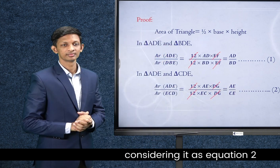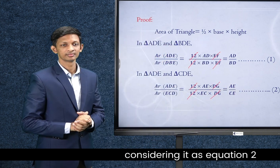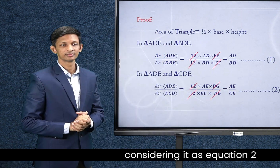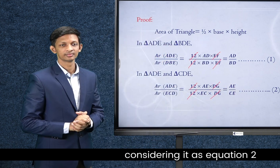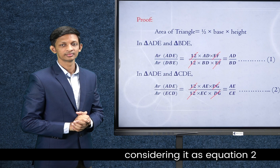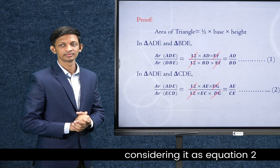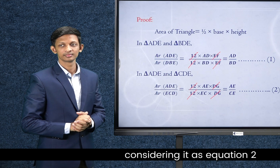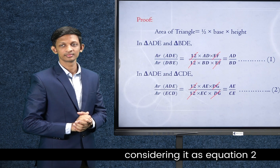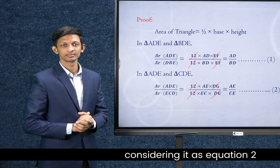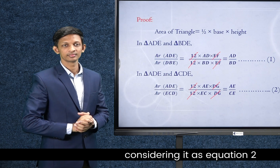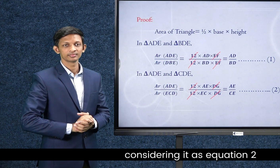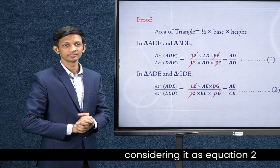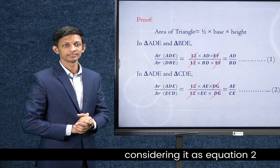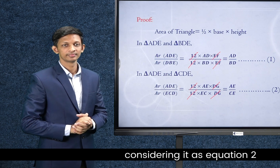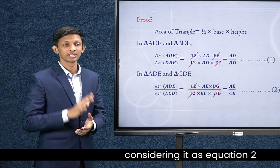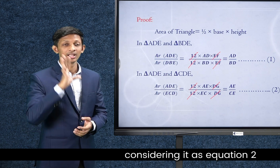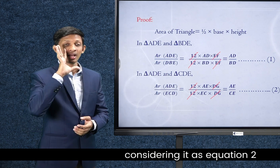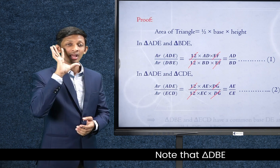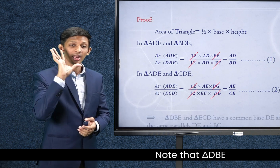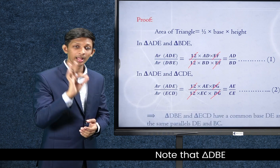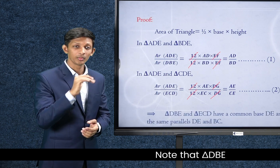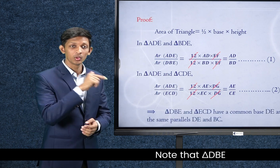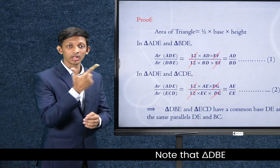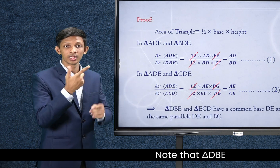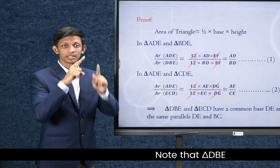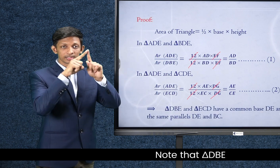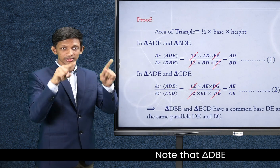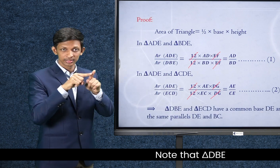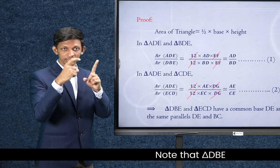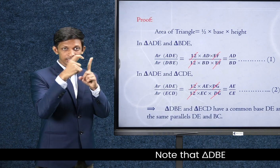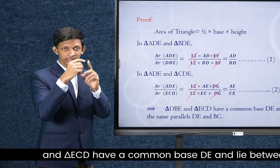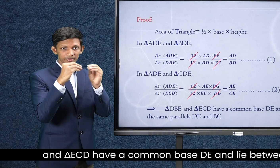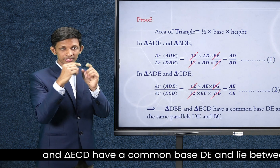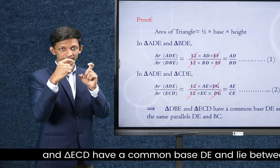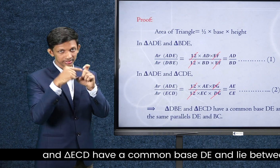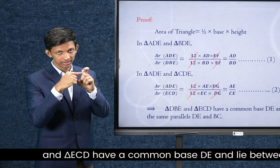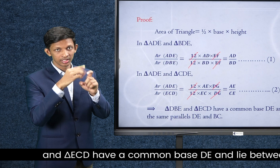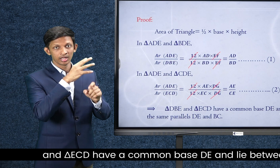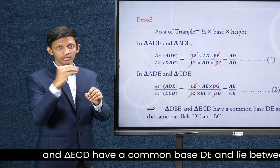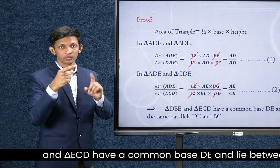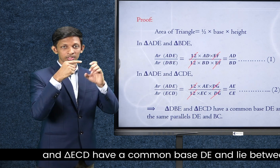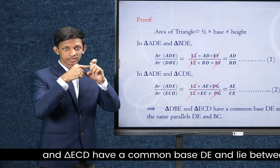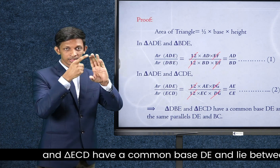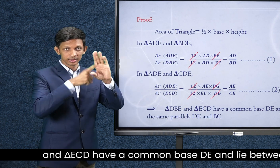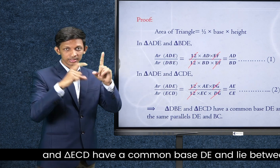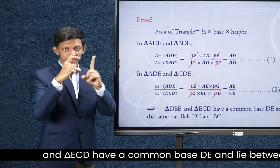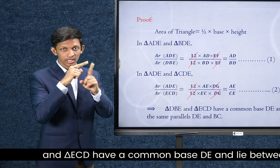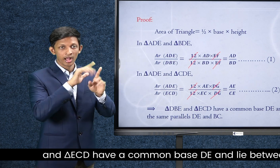Consider it as equation 2. Note that triangle DBE and triangle ECD have a common base